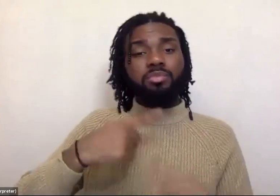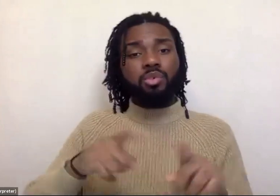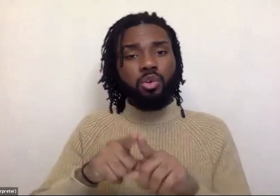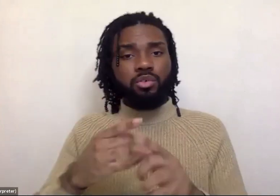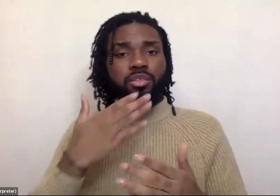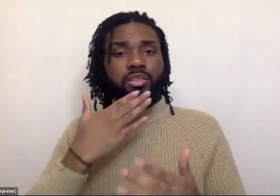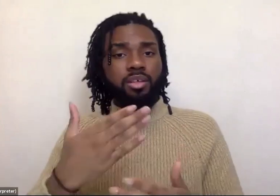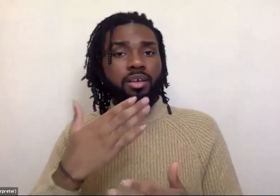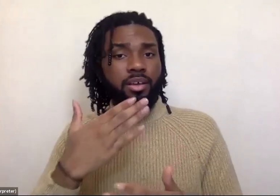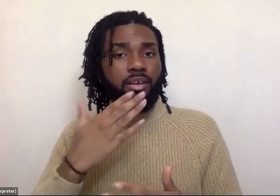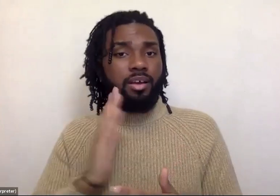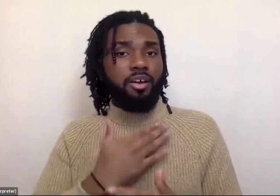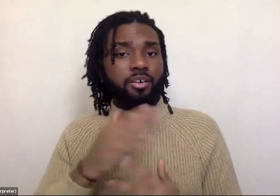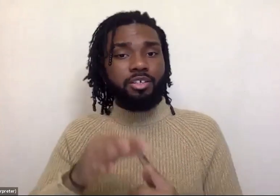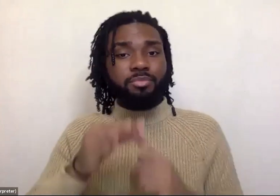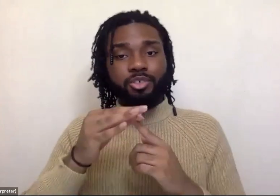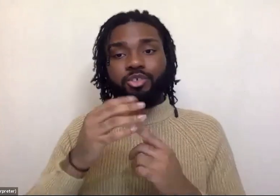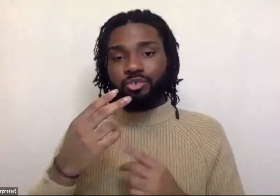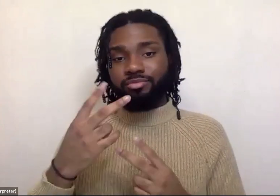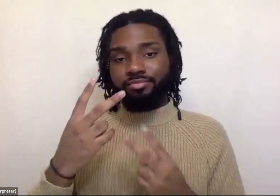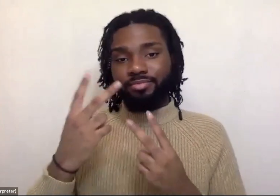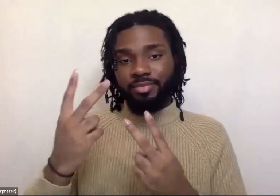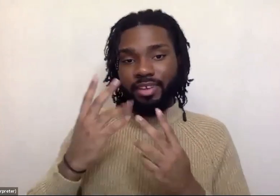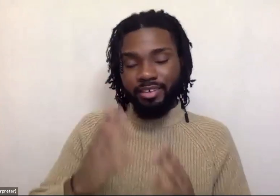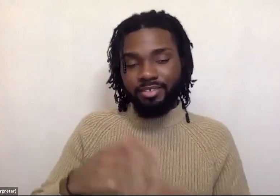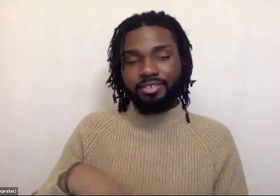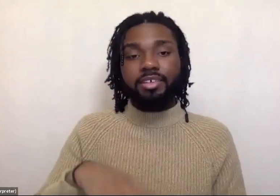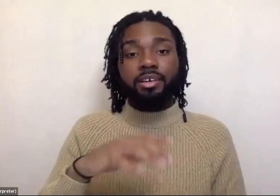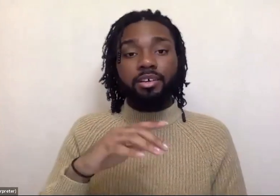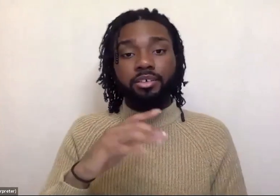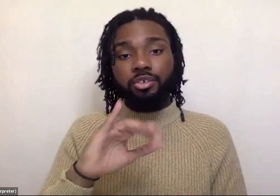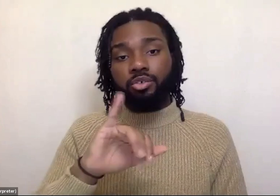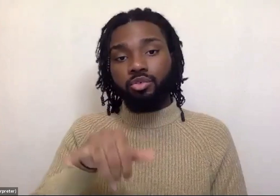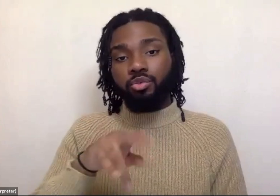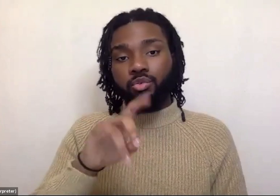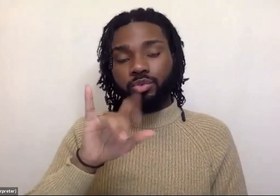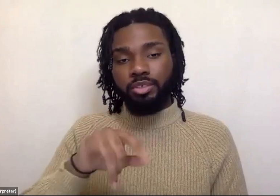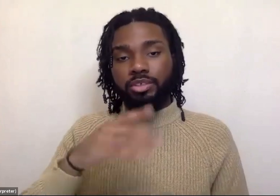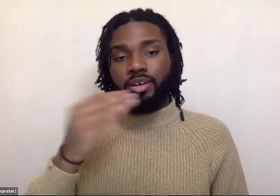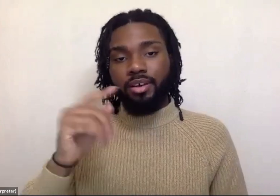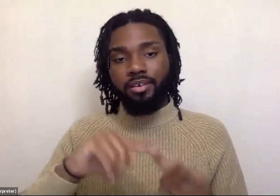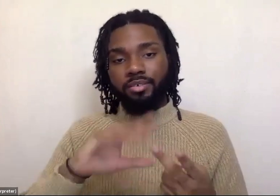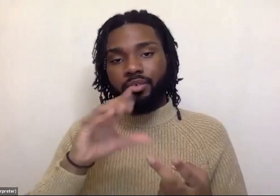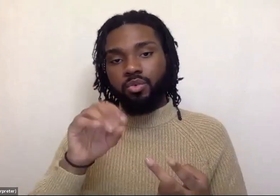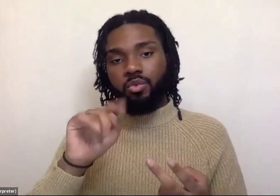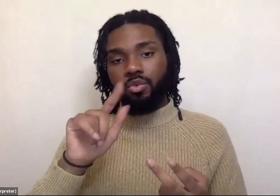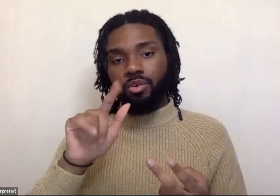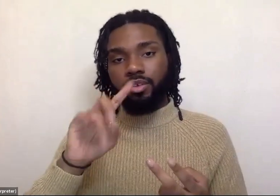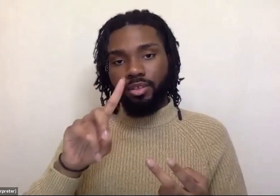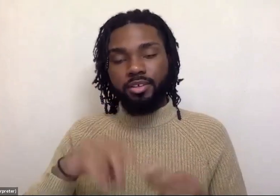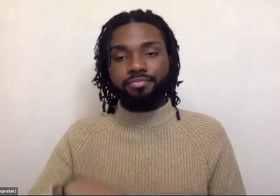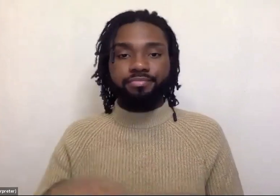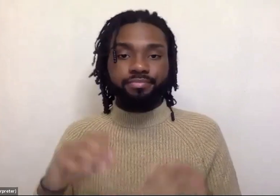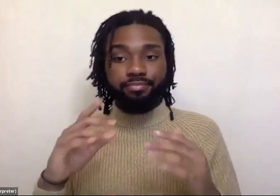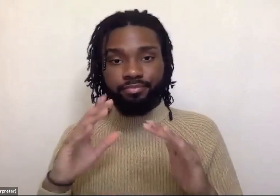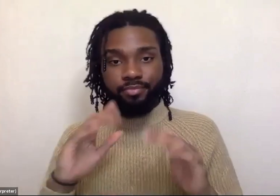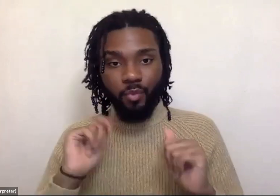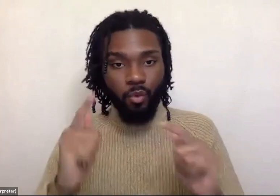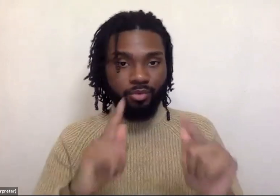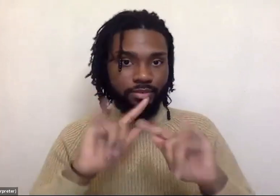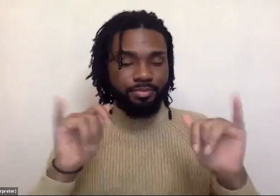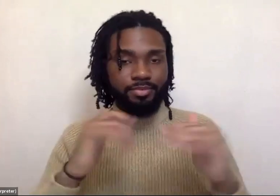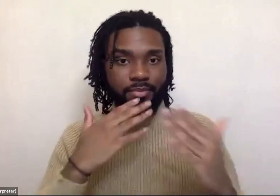special guests, Judy and Courtland. So please unmute yourselves share some love. Thank you, Judy. Thank